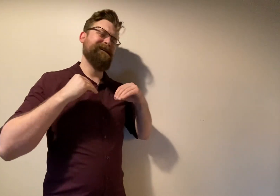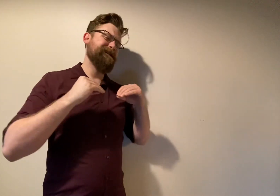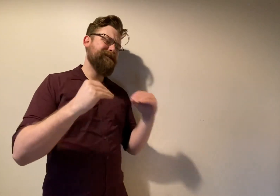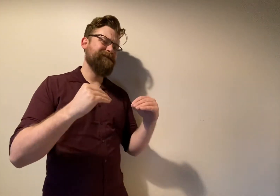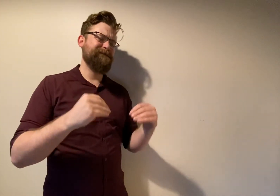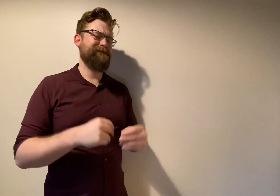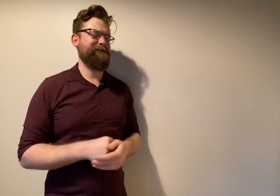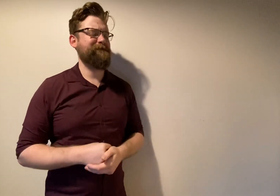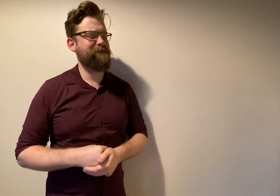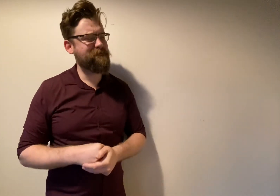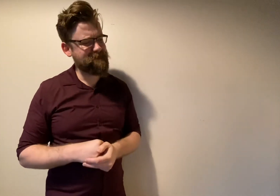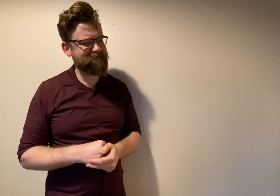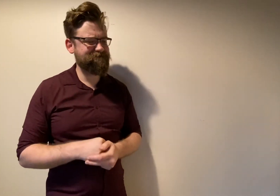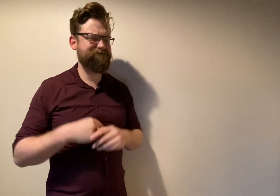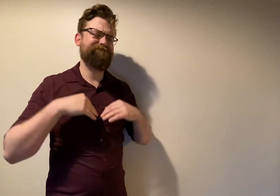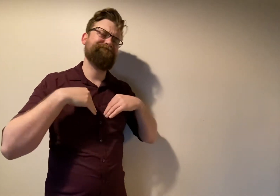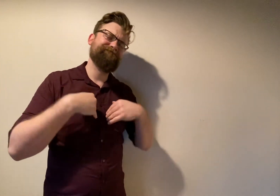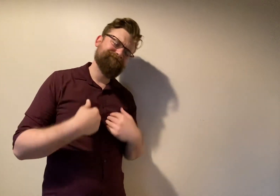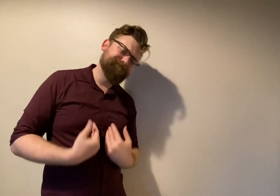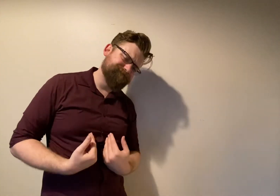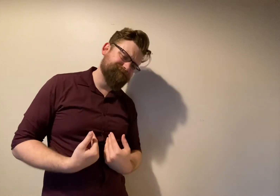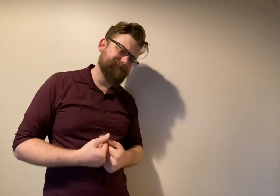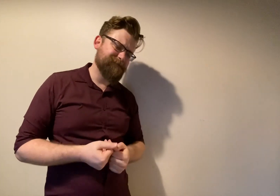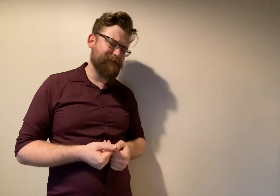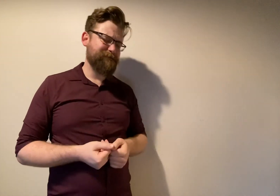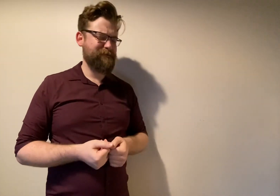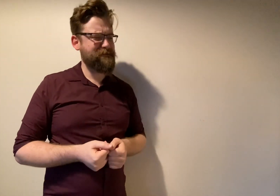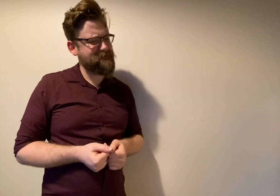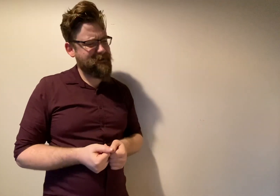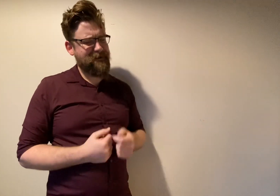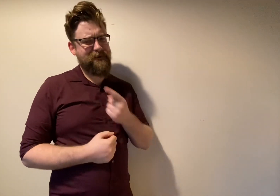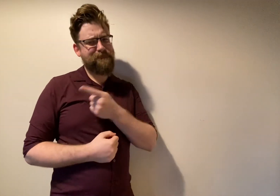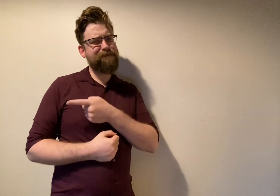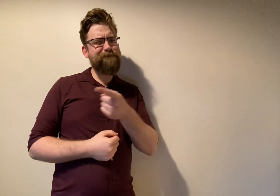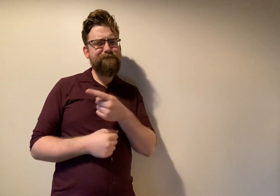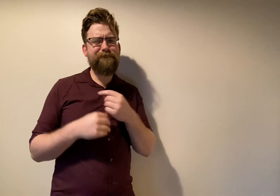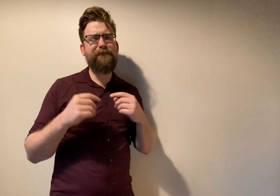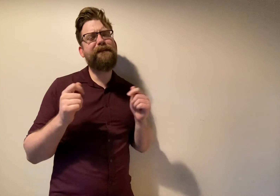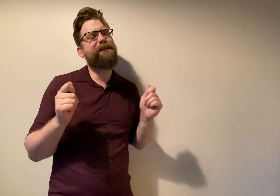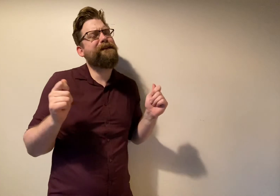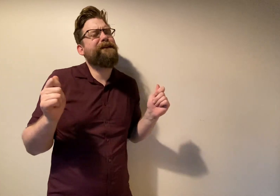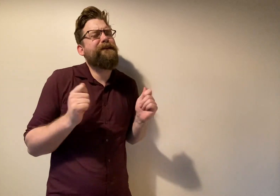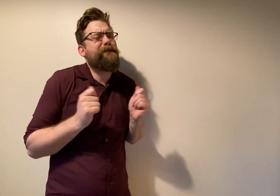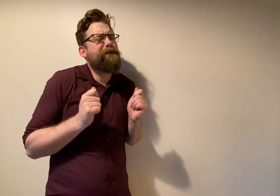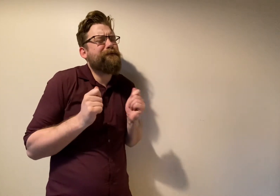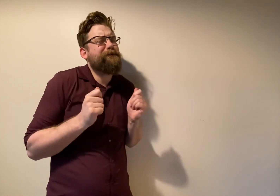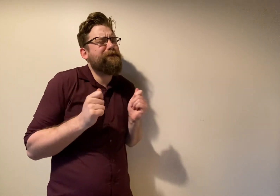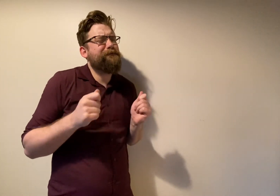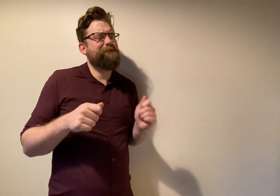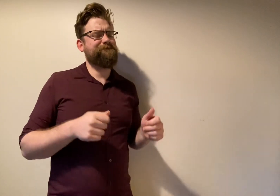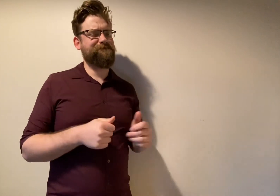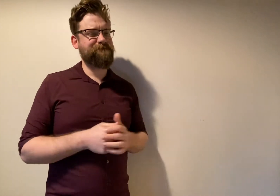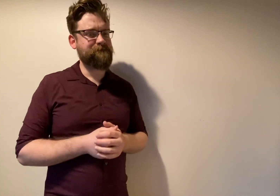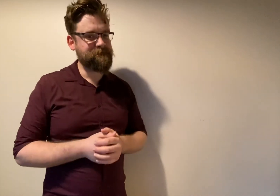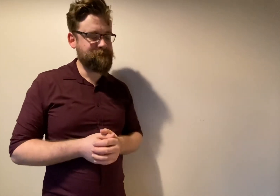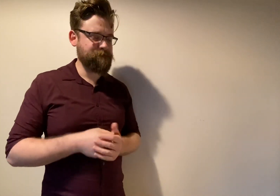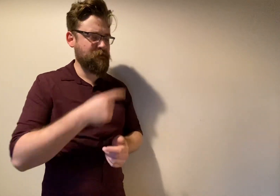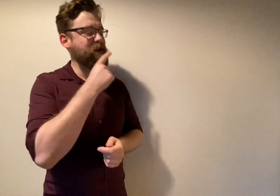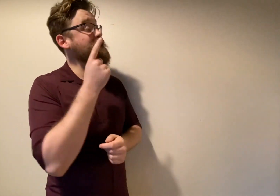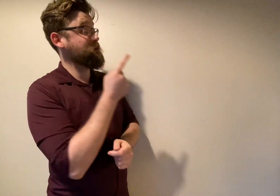not very decent, for they have nothing upon their backs to keep off the cold. I'll tell you what, I